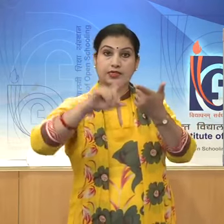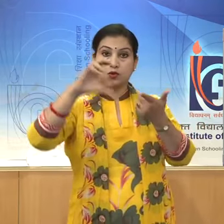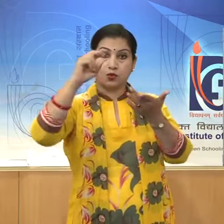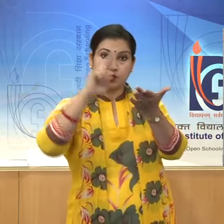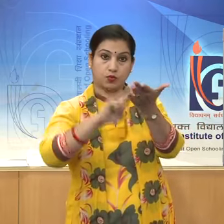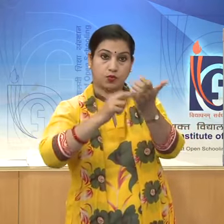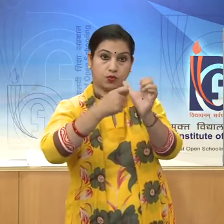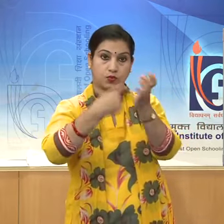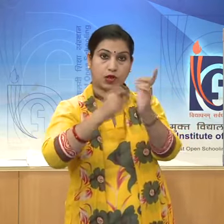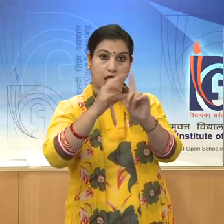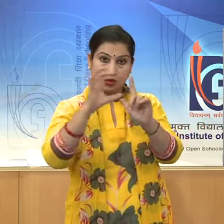Leonardo da Vinci,